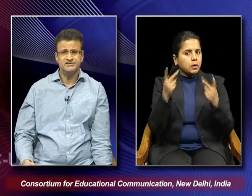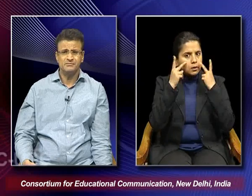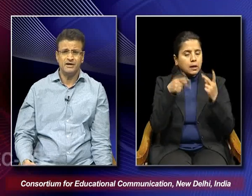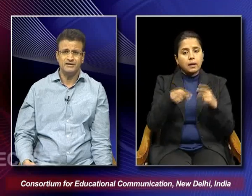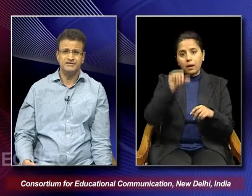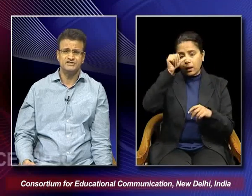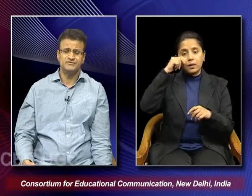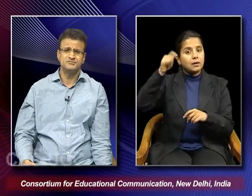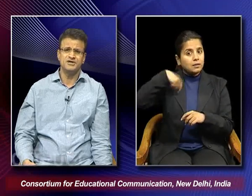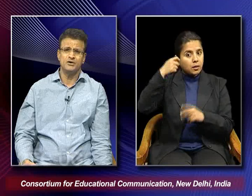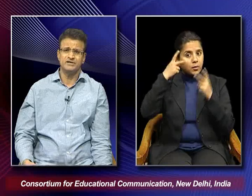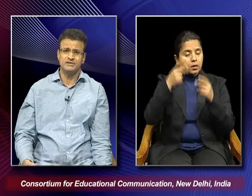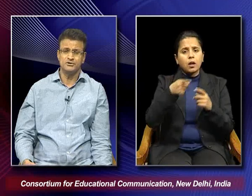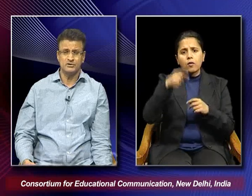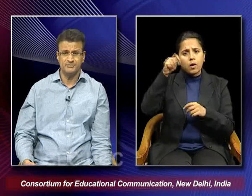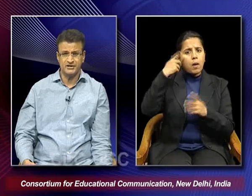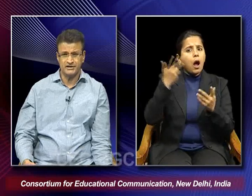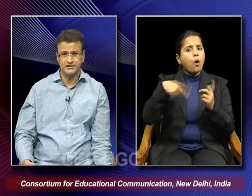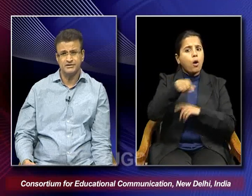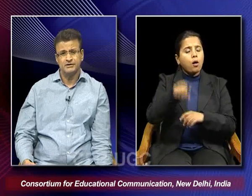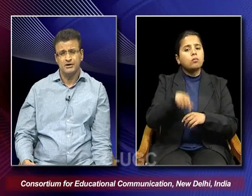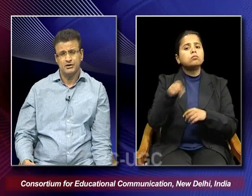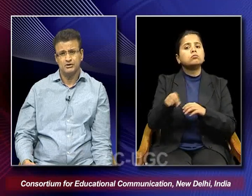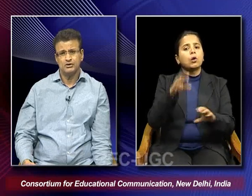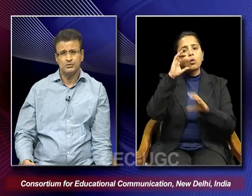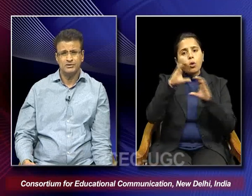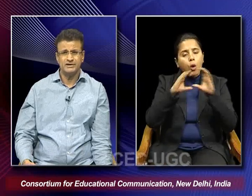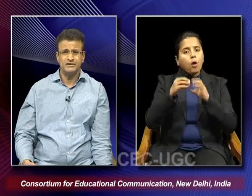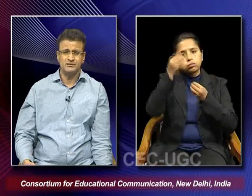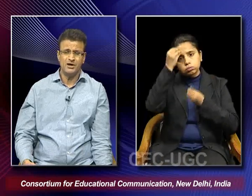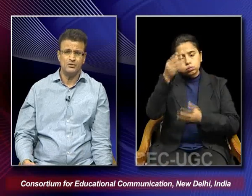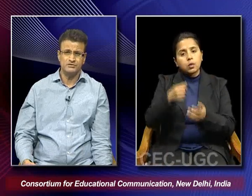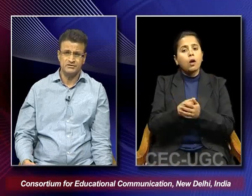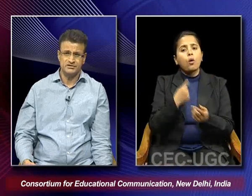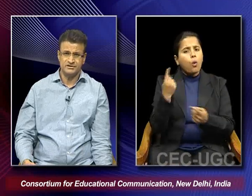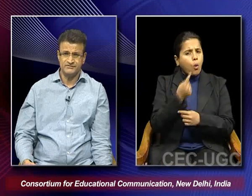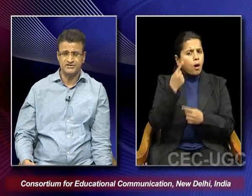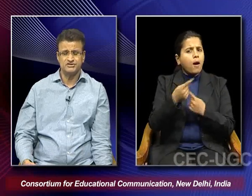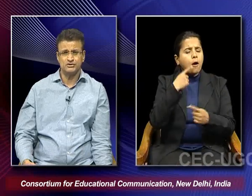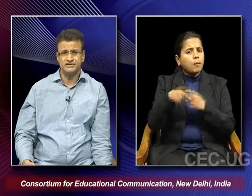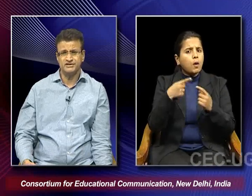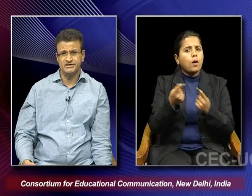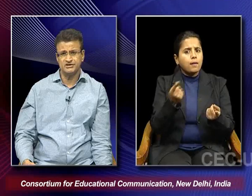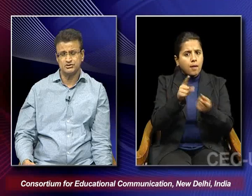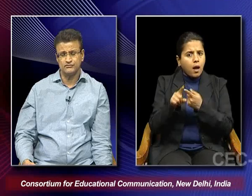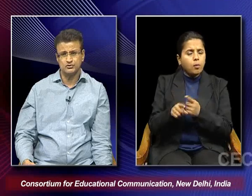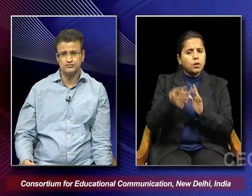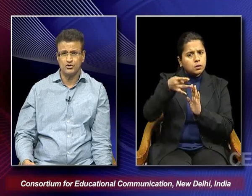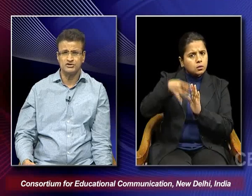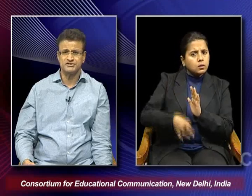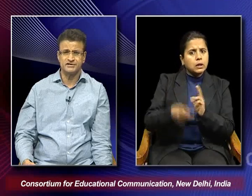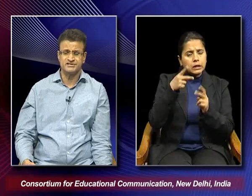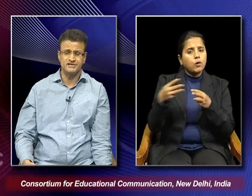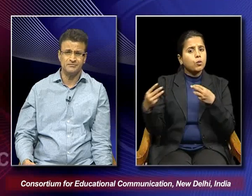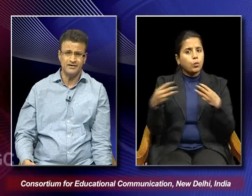Hindi cinema, and these films how they are able to communicate not only about the events or the details of those